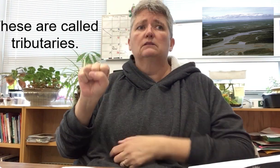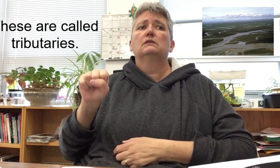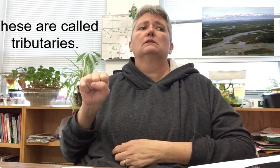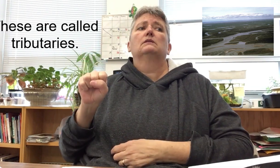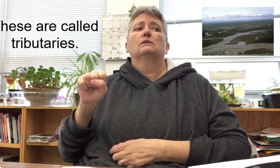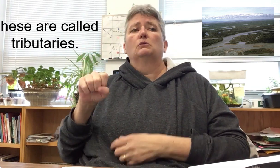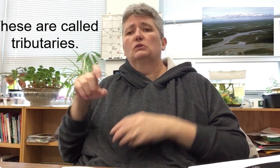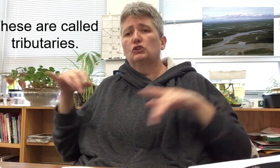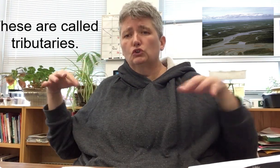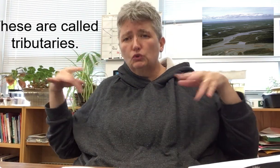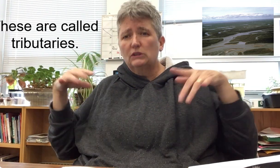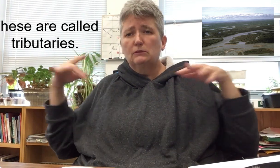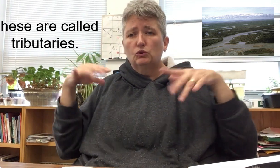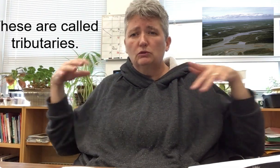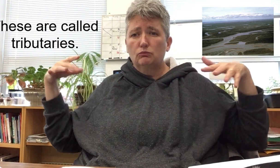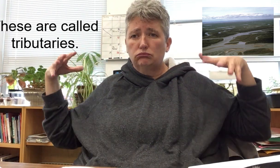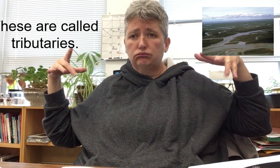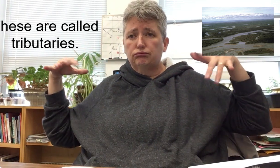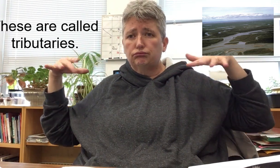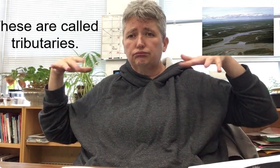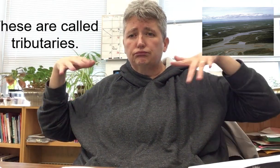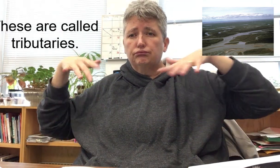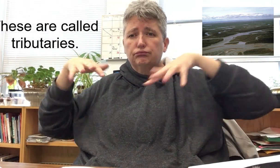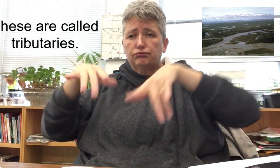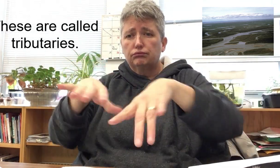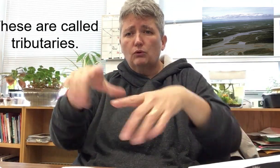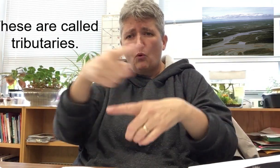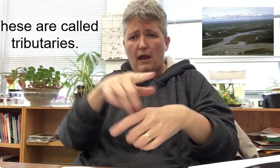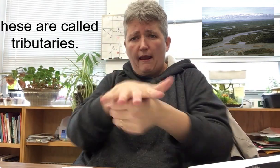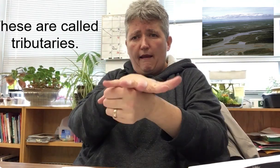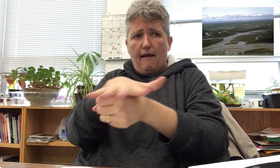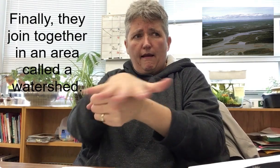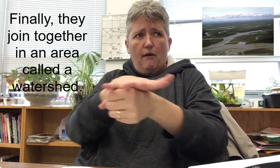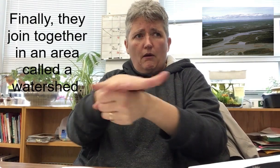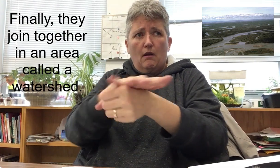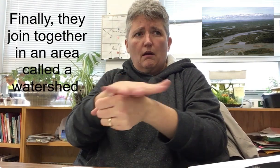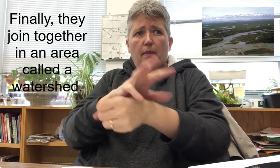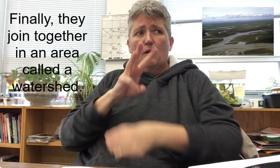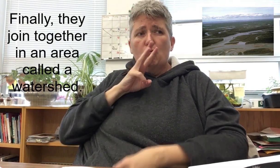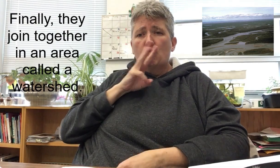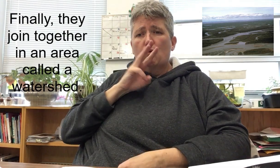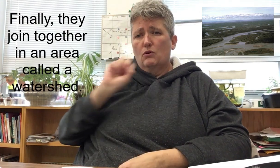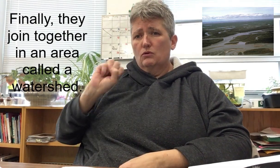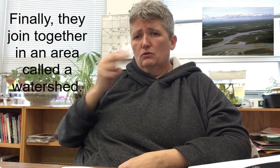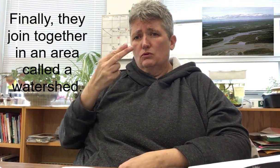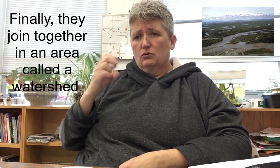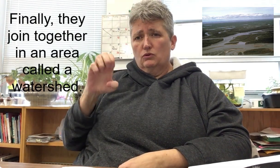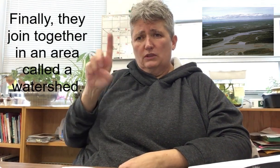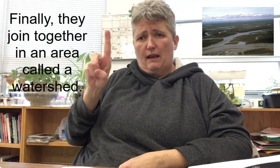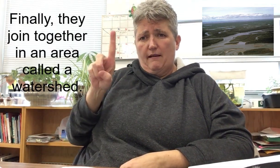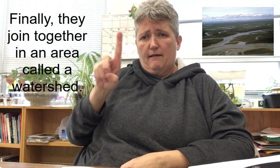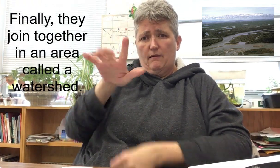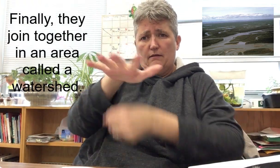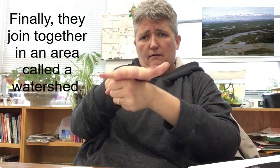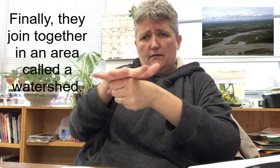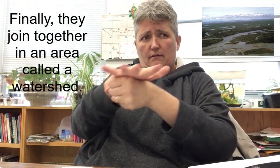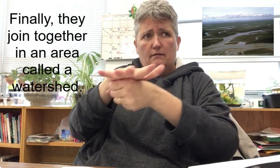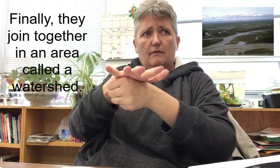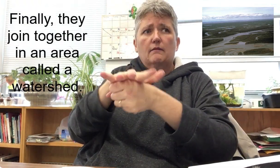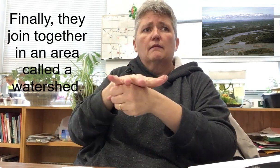All those different river and water areas that are run off, and that becomes this area called a watershed,